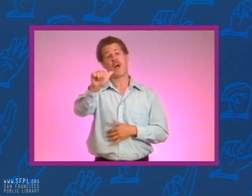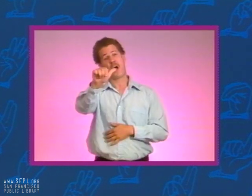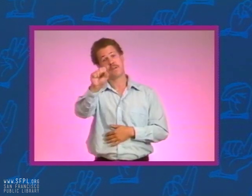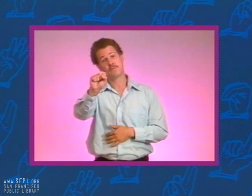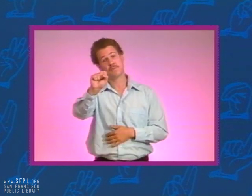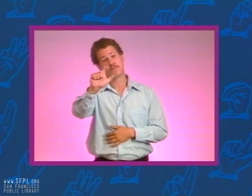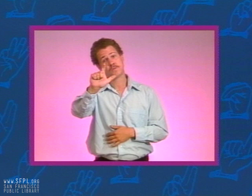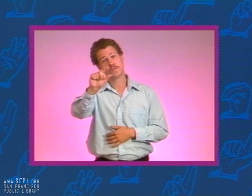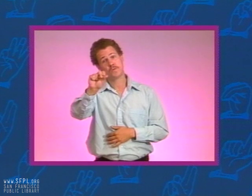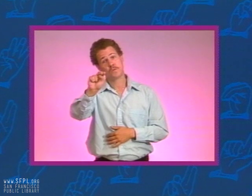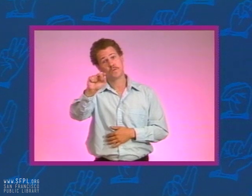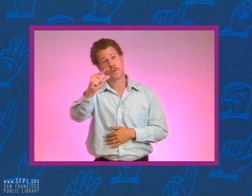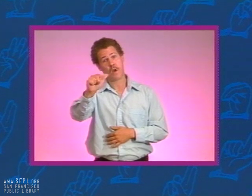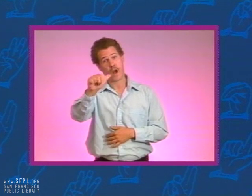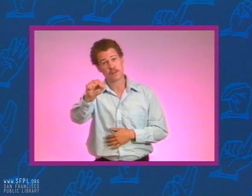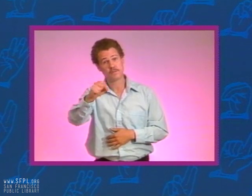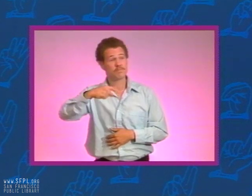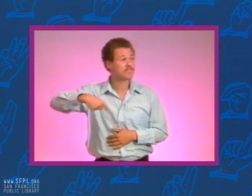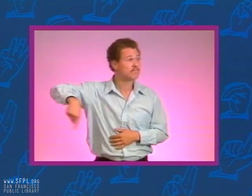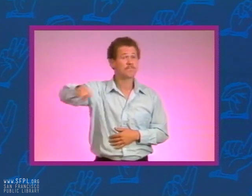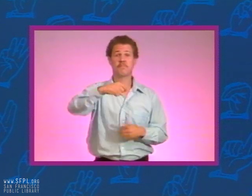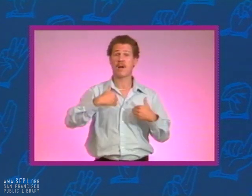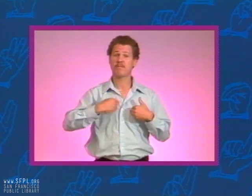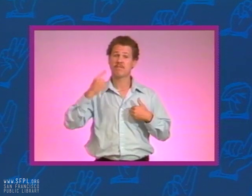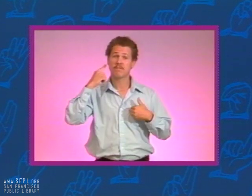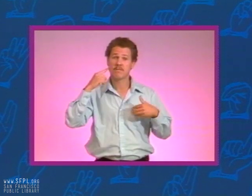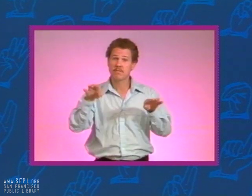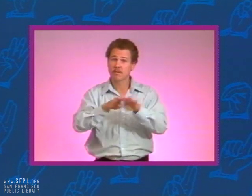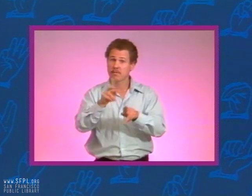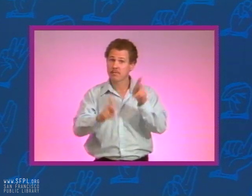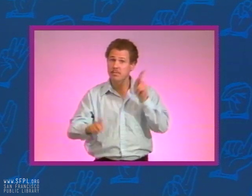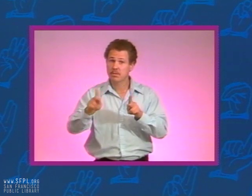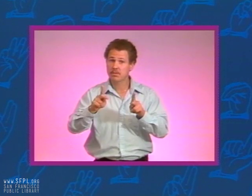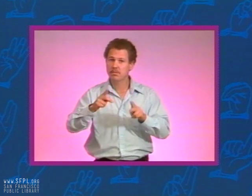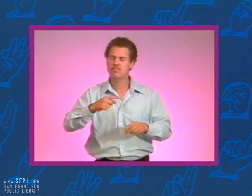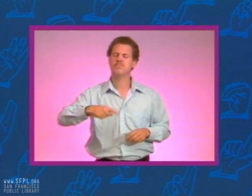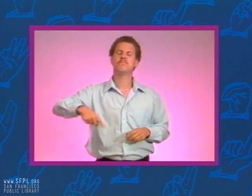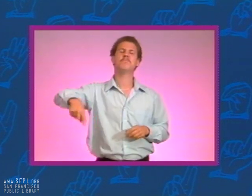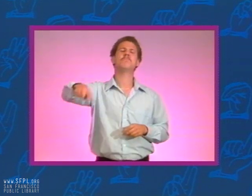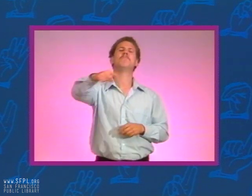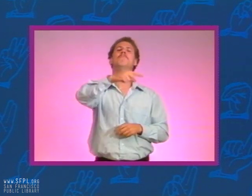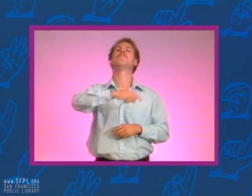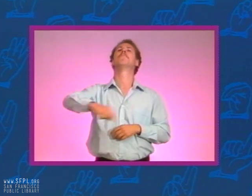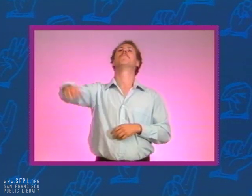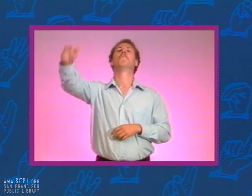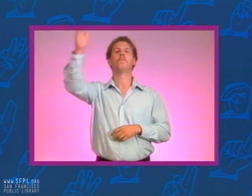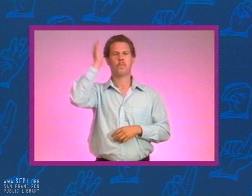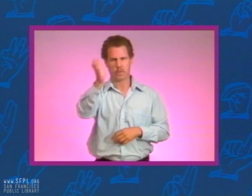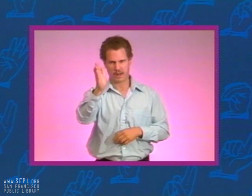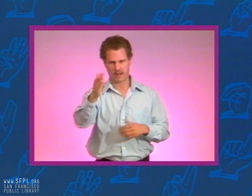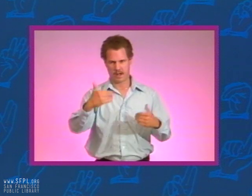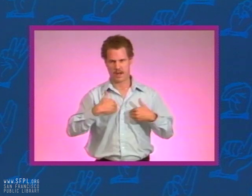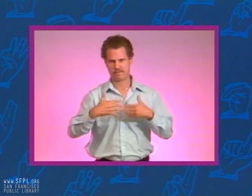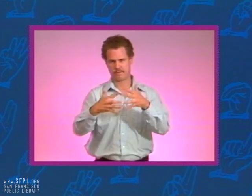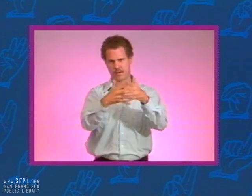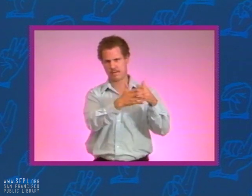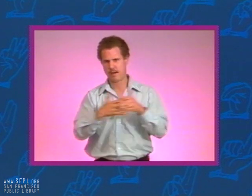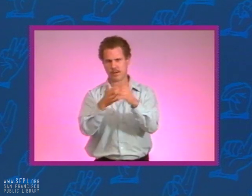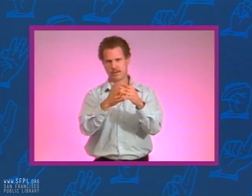ASL continues. Which can only mean, as long as we have deaf people,